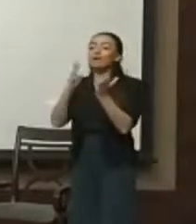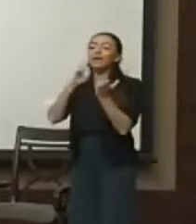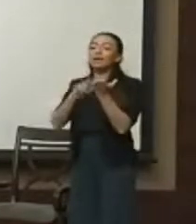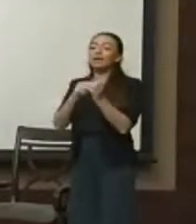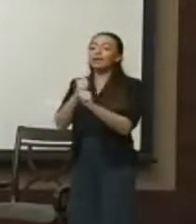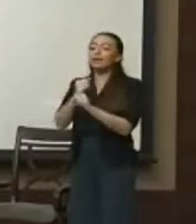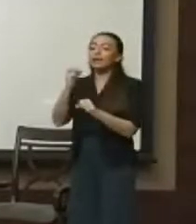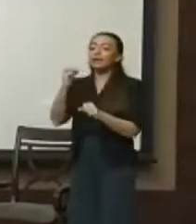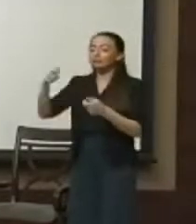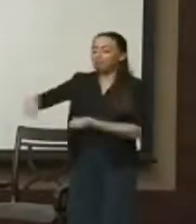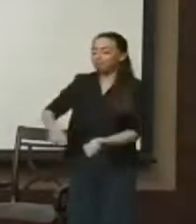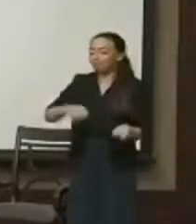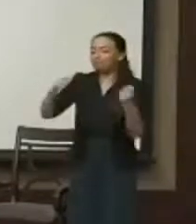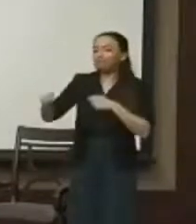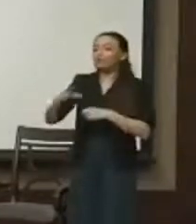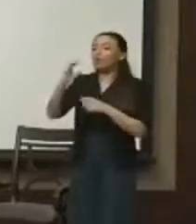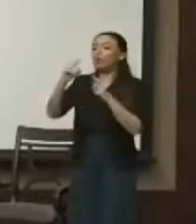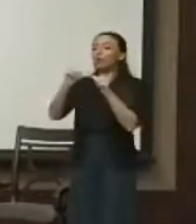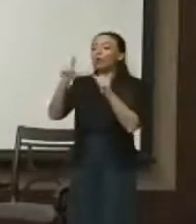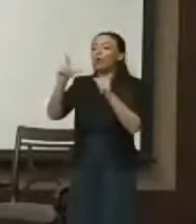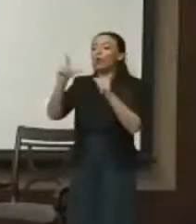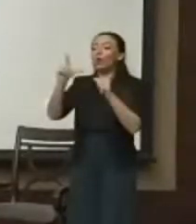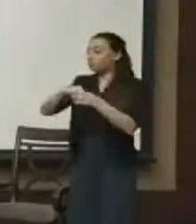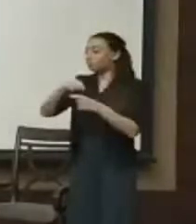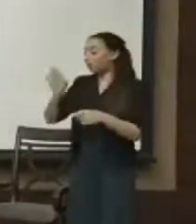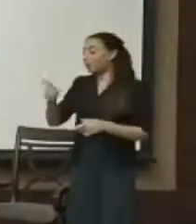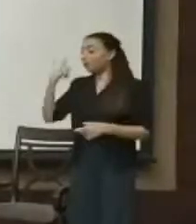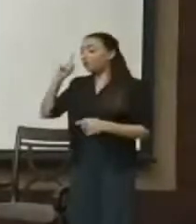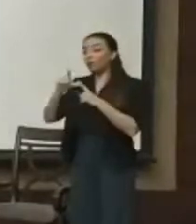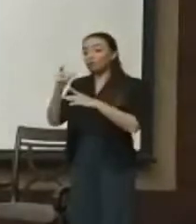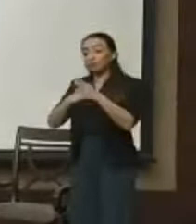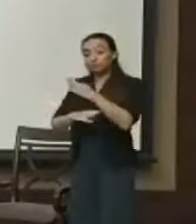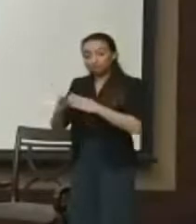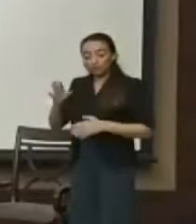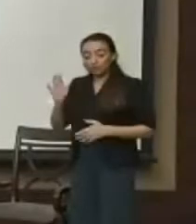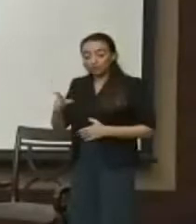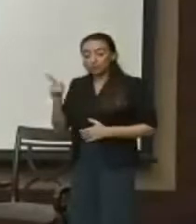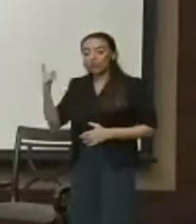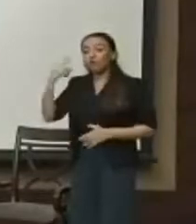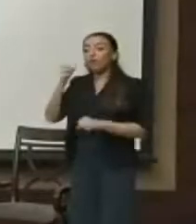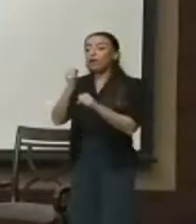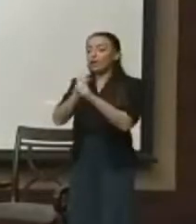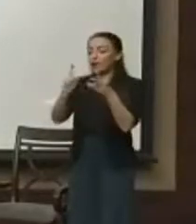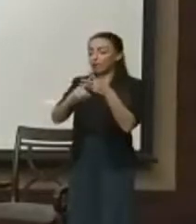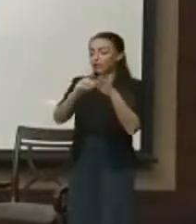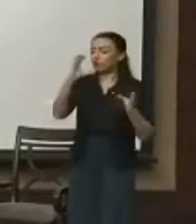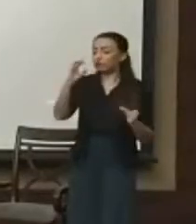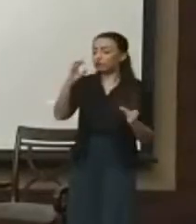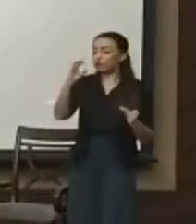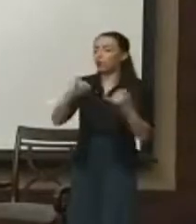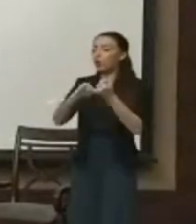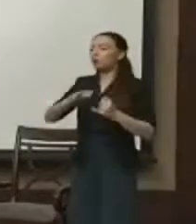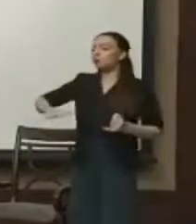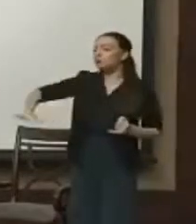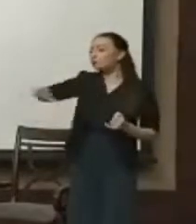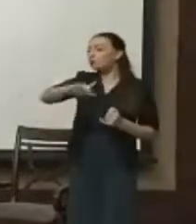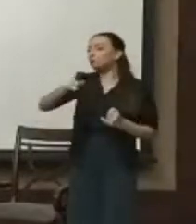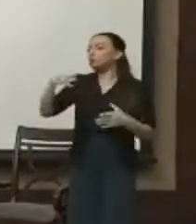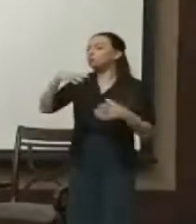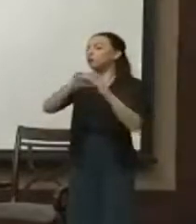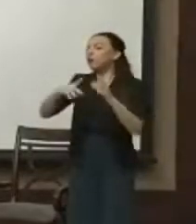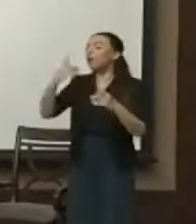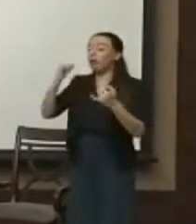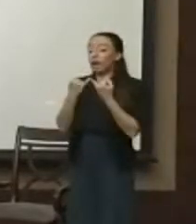CEO, has been a member of the Expert Committee for Geospatial Sector of the Ministry of Skill Development and